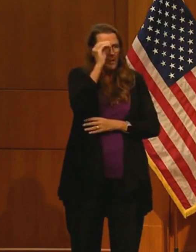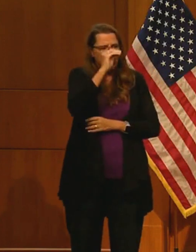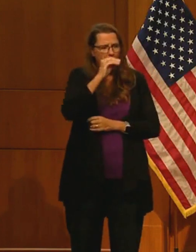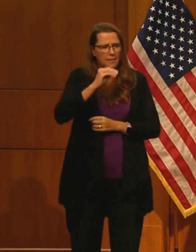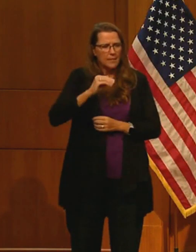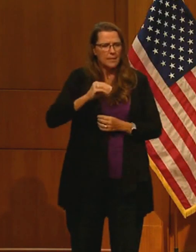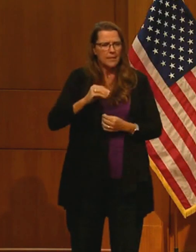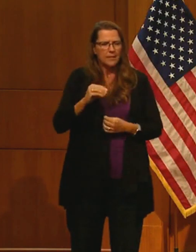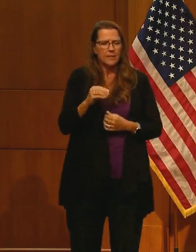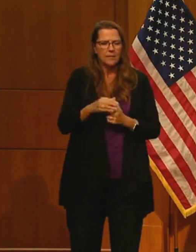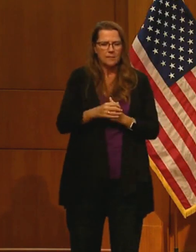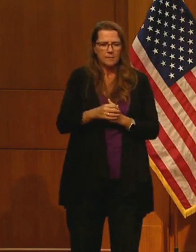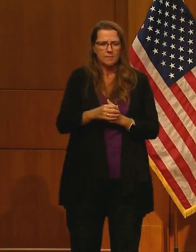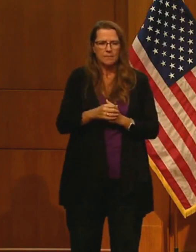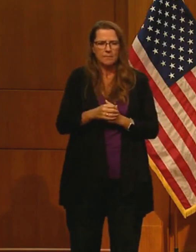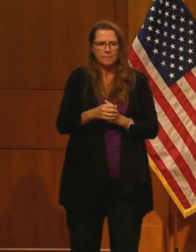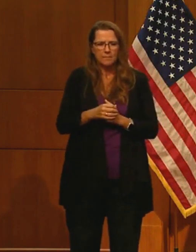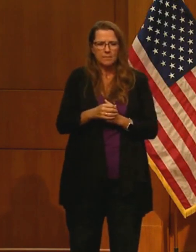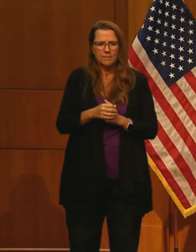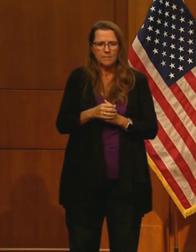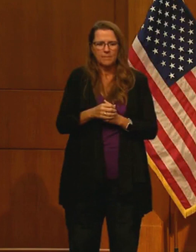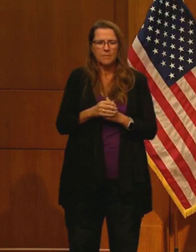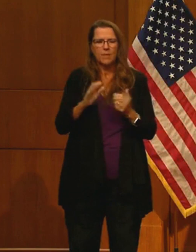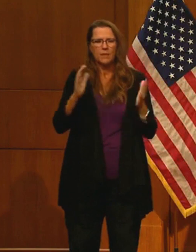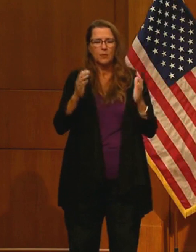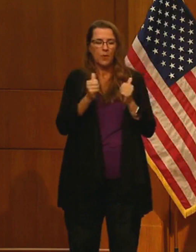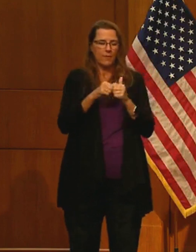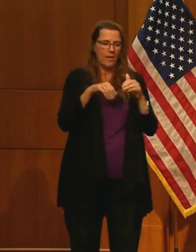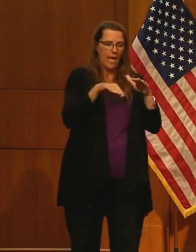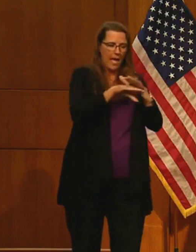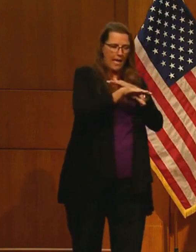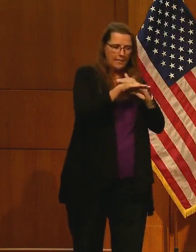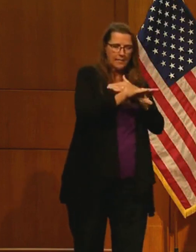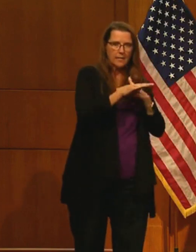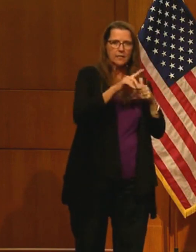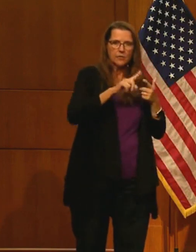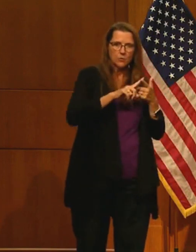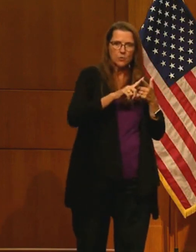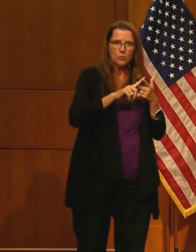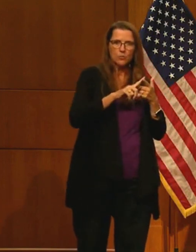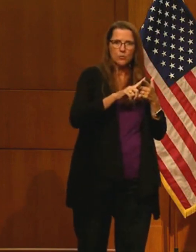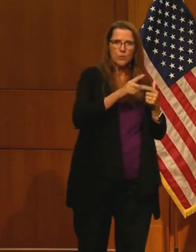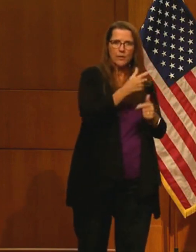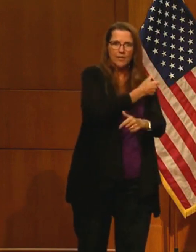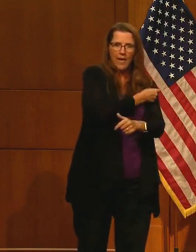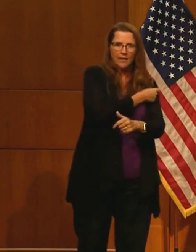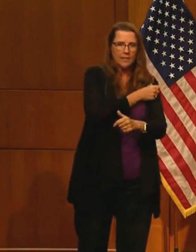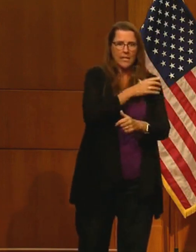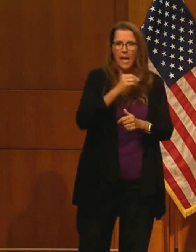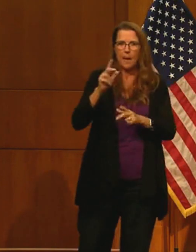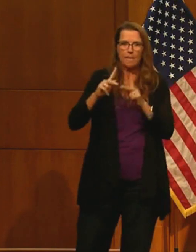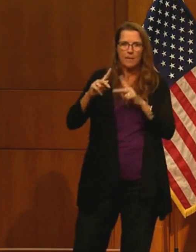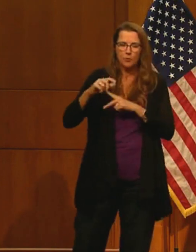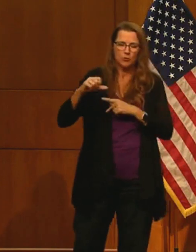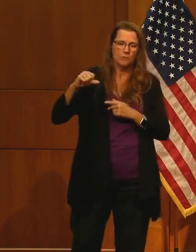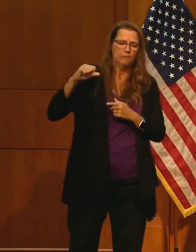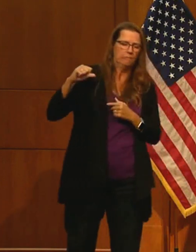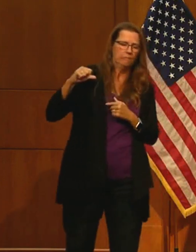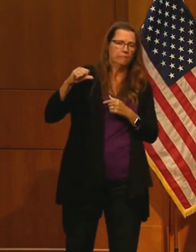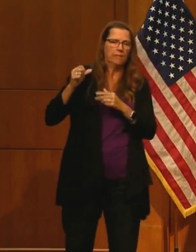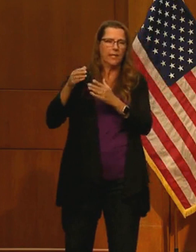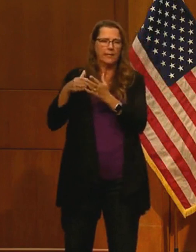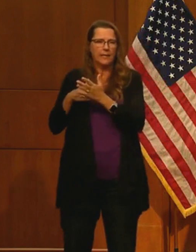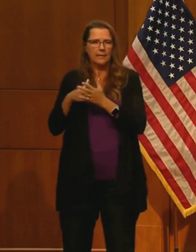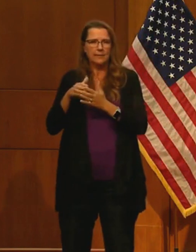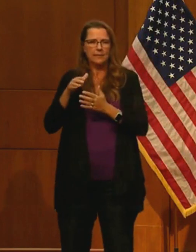between access to the vaccine and people simply digging their heels in against the vaccine, and how do you think that